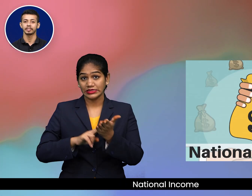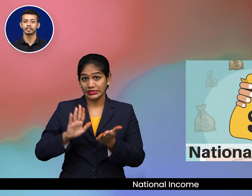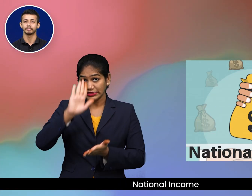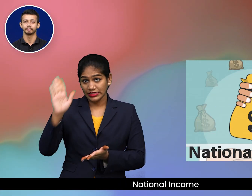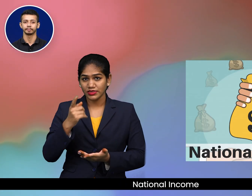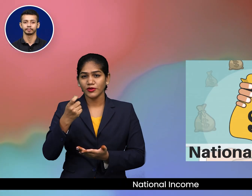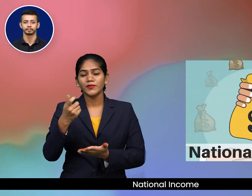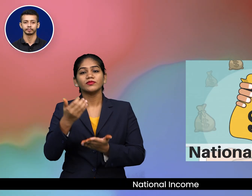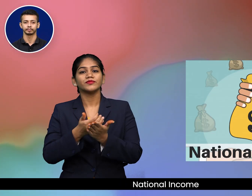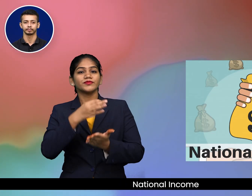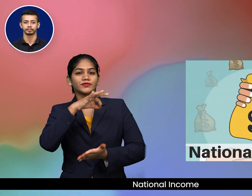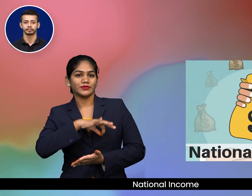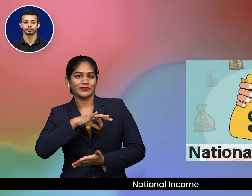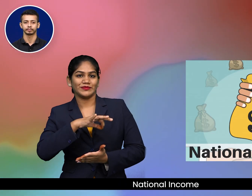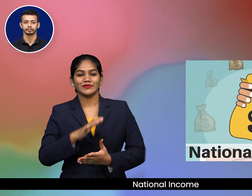National income.